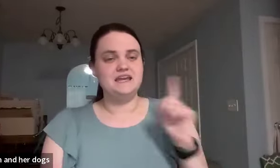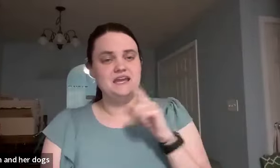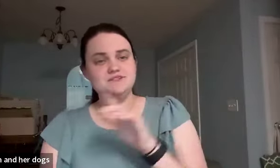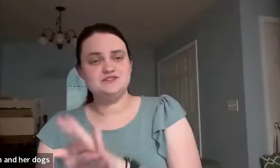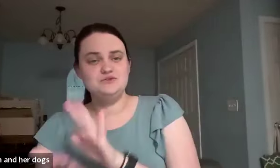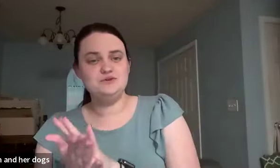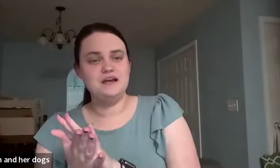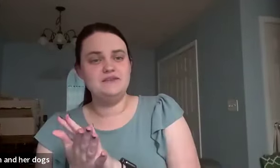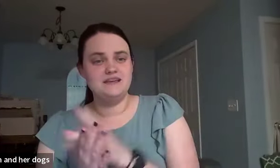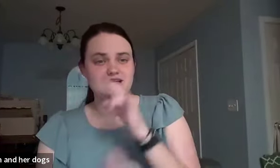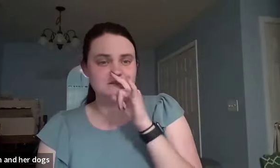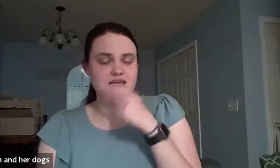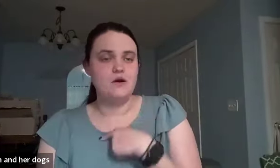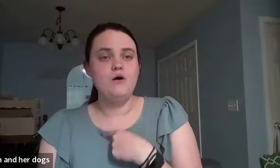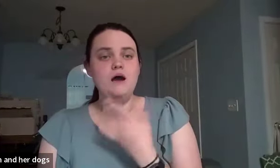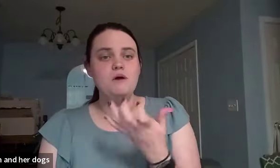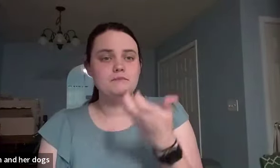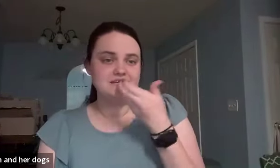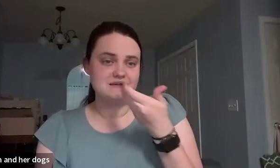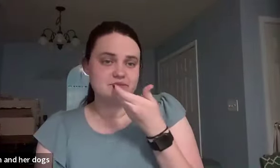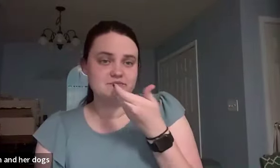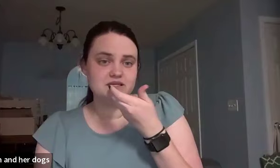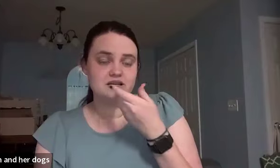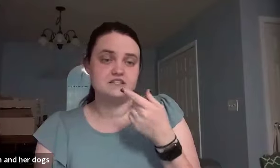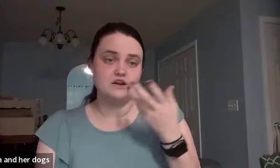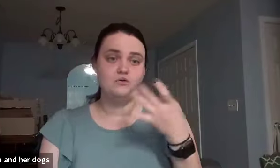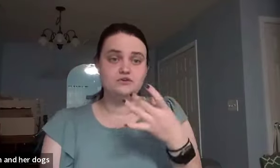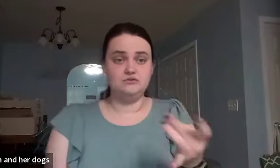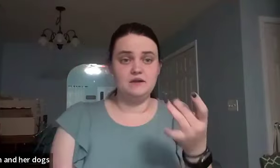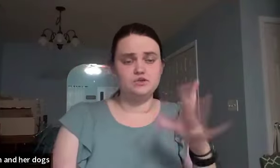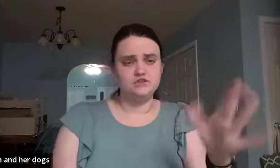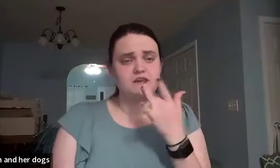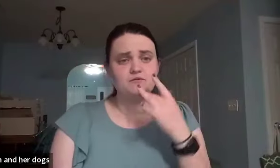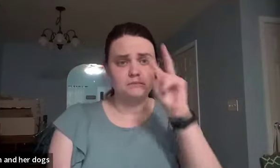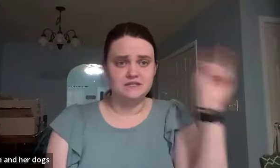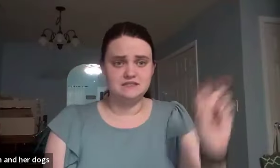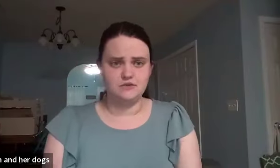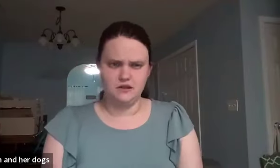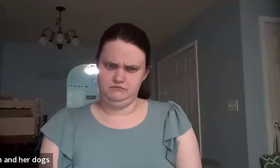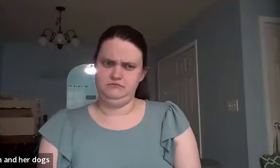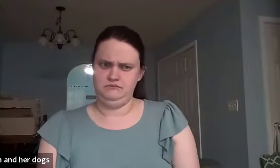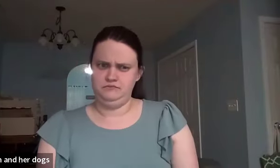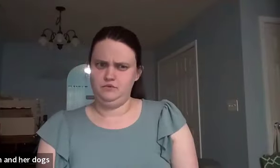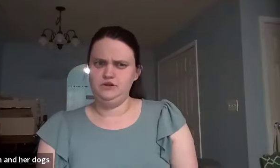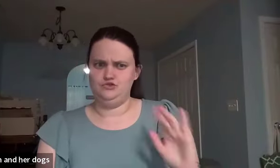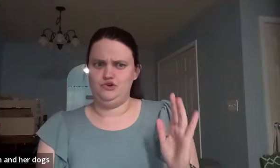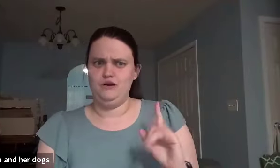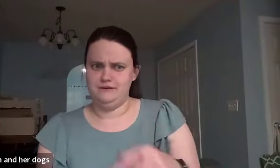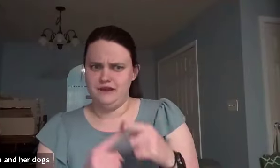then I came to school and the kids would say, "Oh, I want pizza, pizza, pizza." And I said, "Oh, what's your favorite pizza?" And they're like, "What are you talking about?"